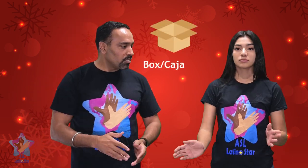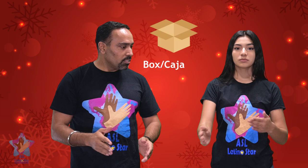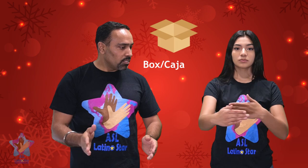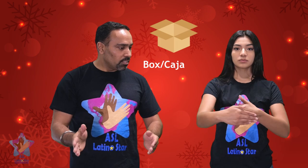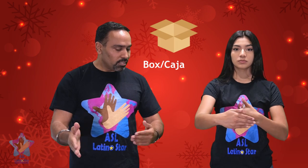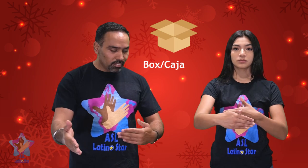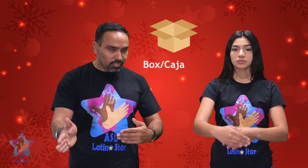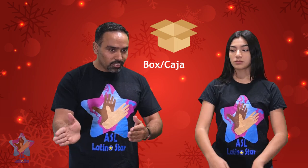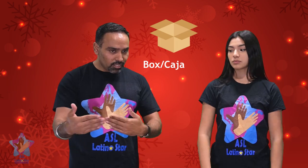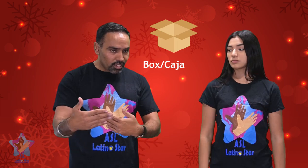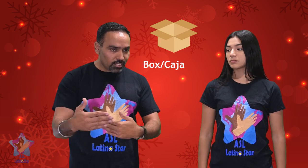Caja. Yes.